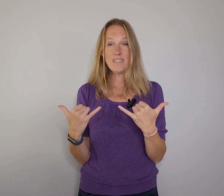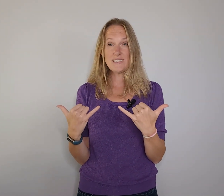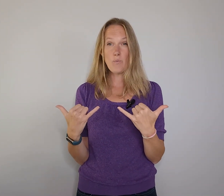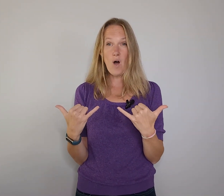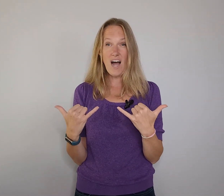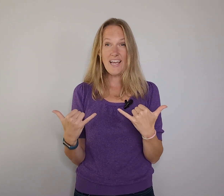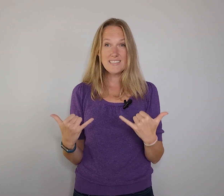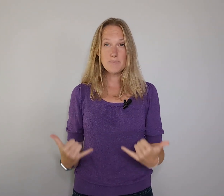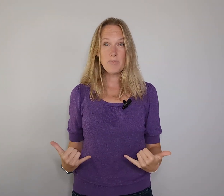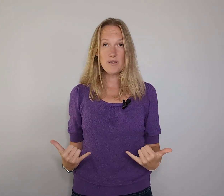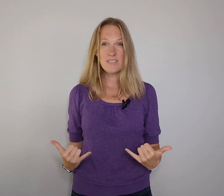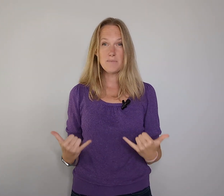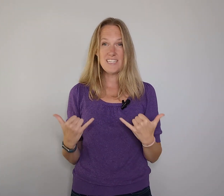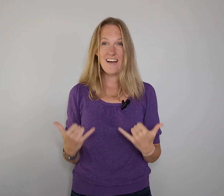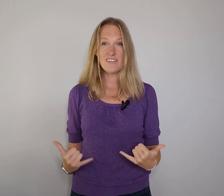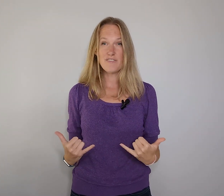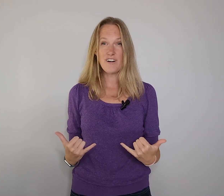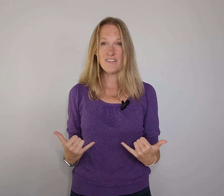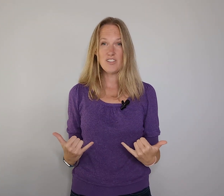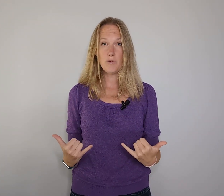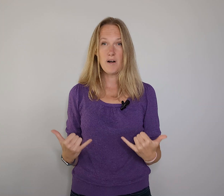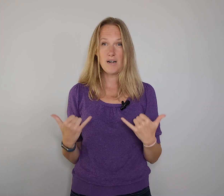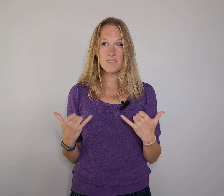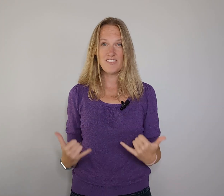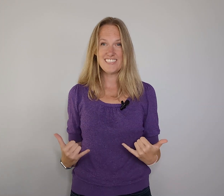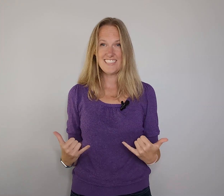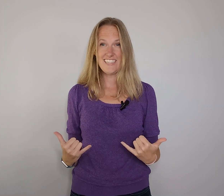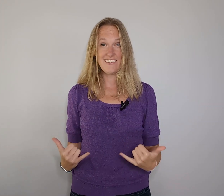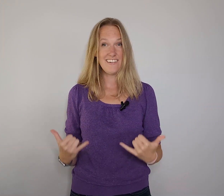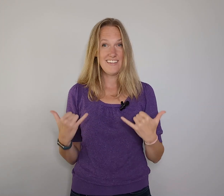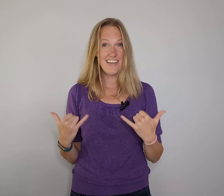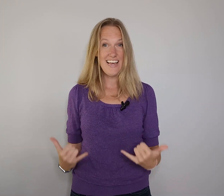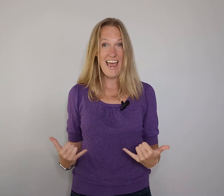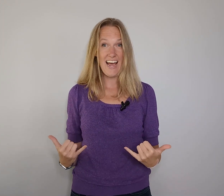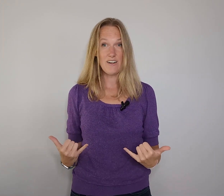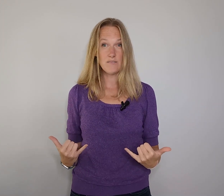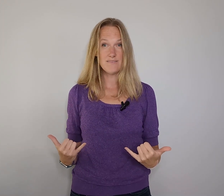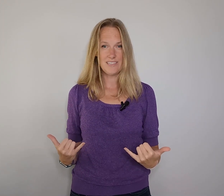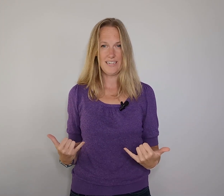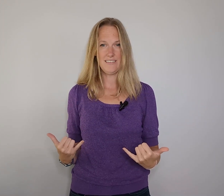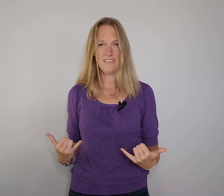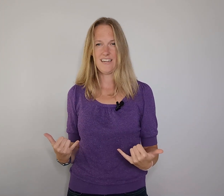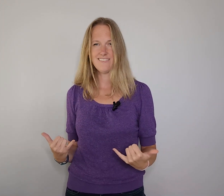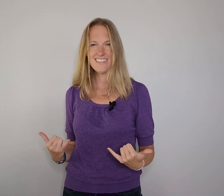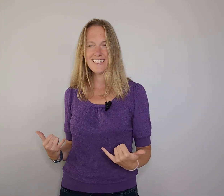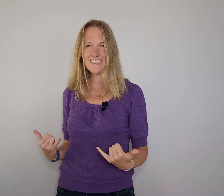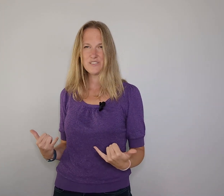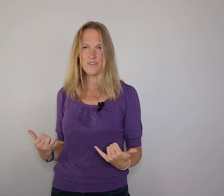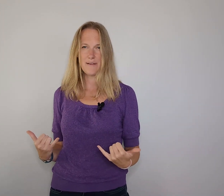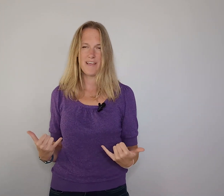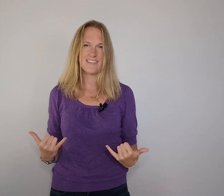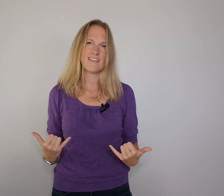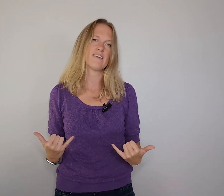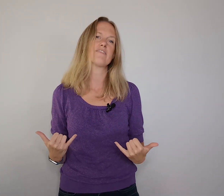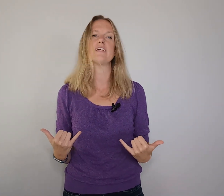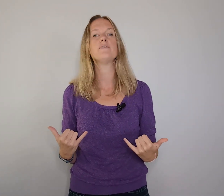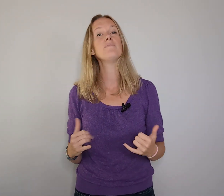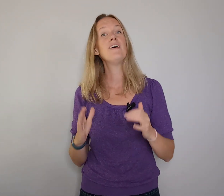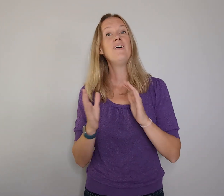is wise, pulling them down in front of you, palms facing in. Now, okay? I don't think I described that sign for you.